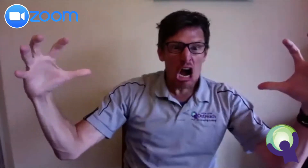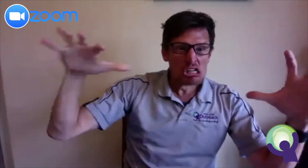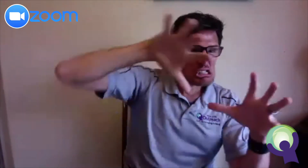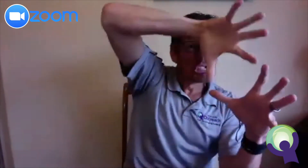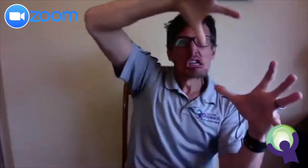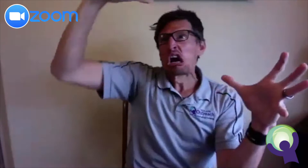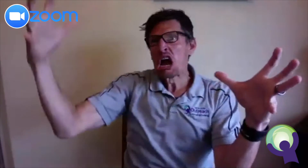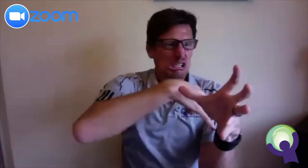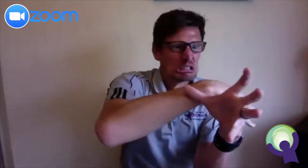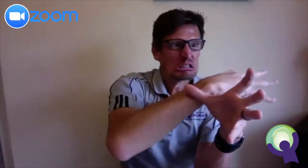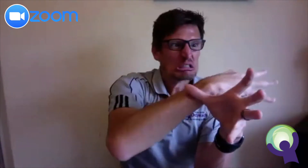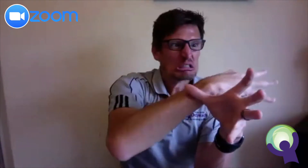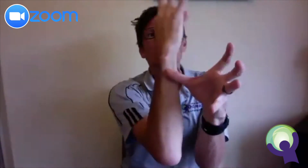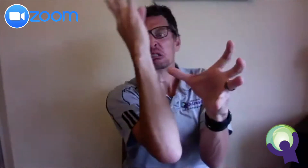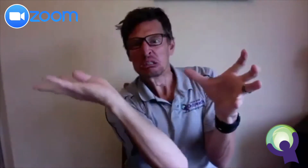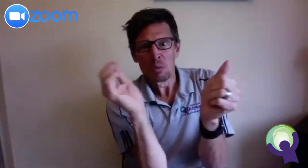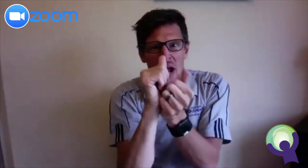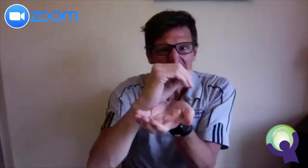And the cockover plants are growing.